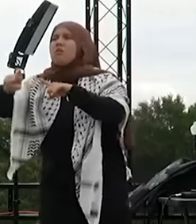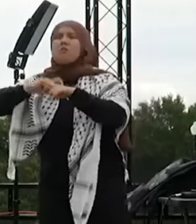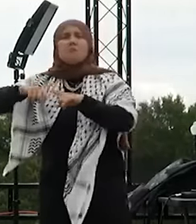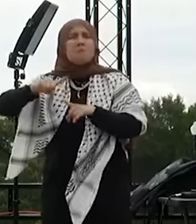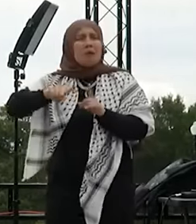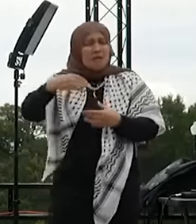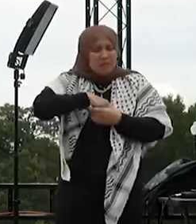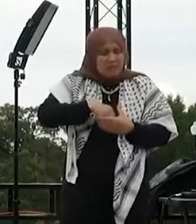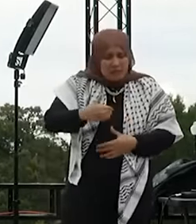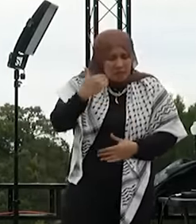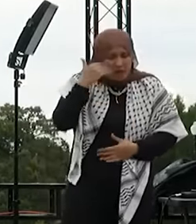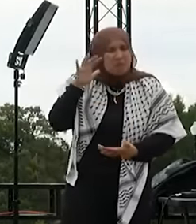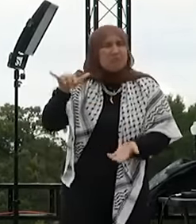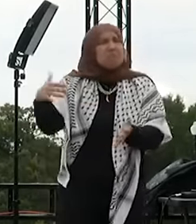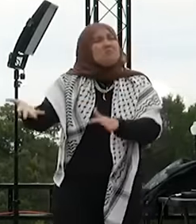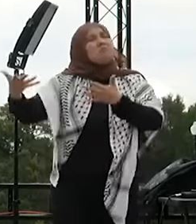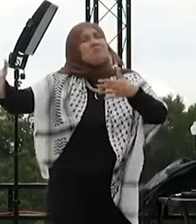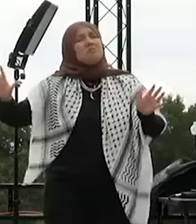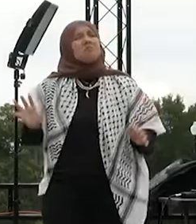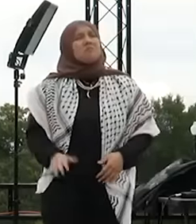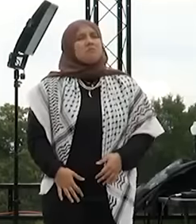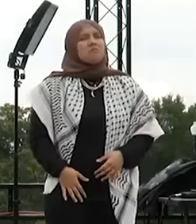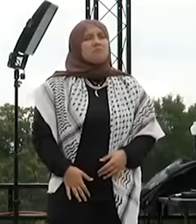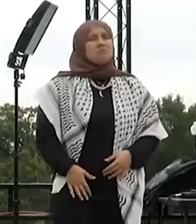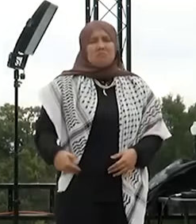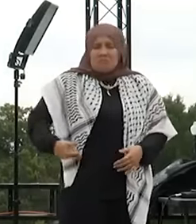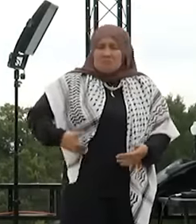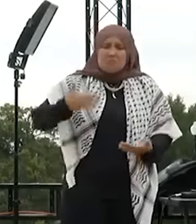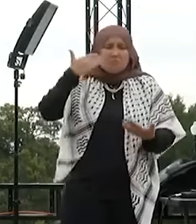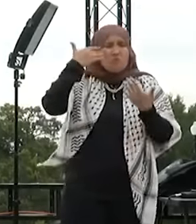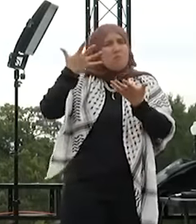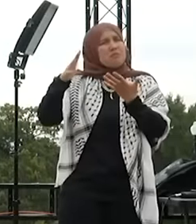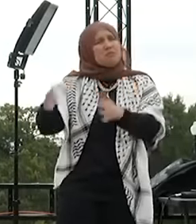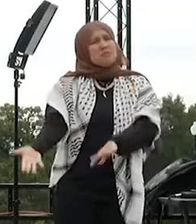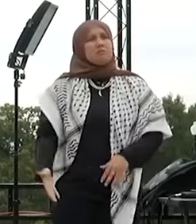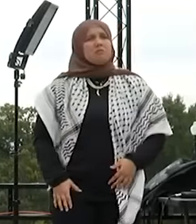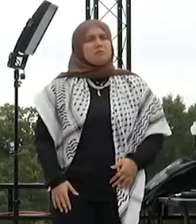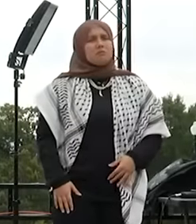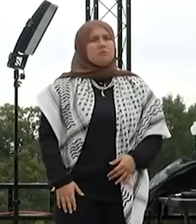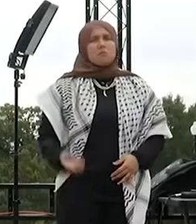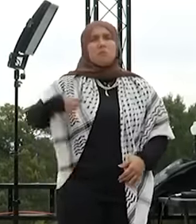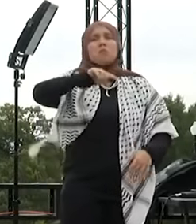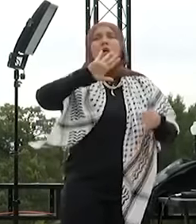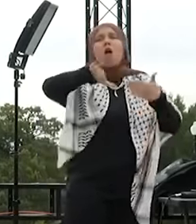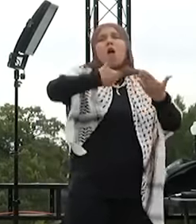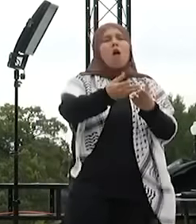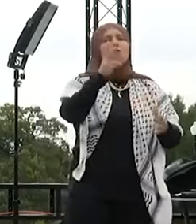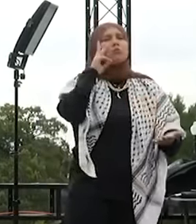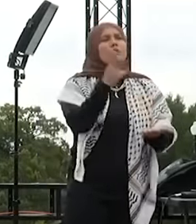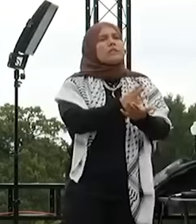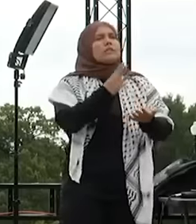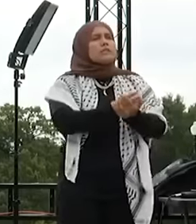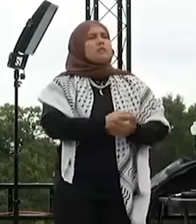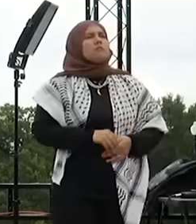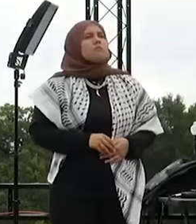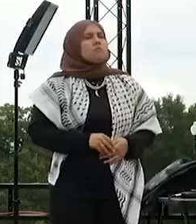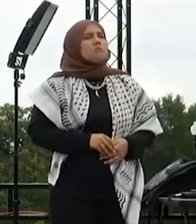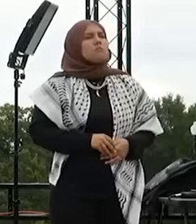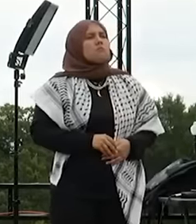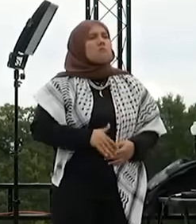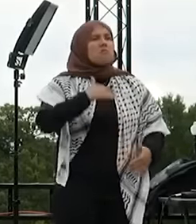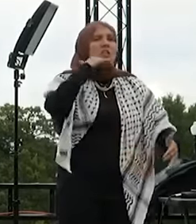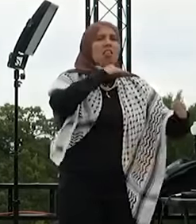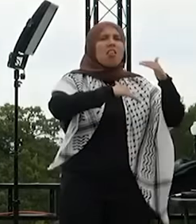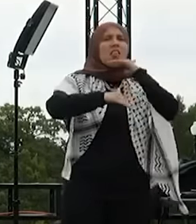dead, because it's instinctive. We are all witnesses to the lies that have